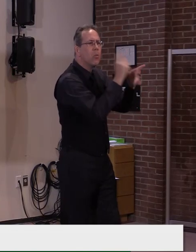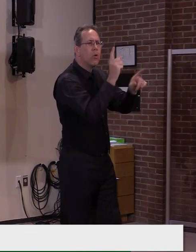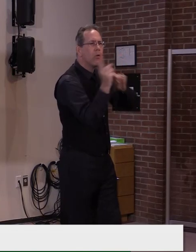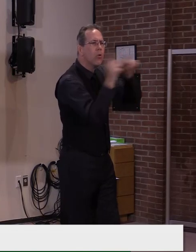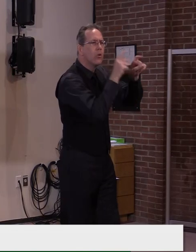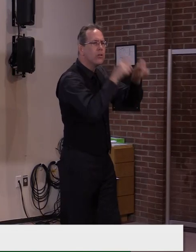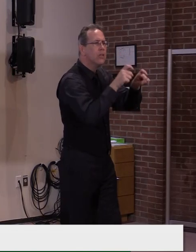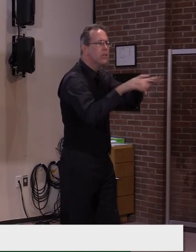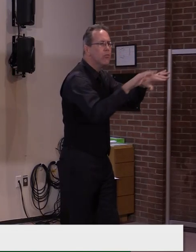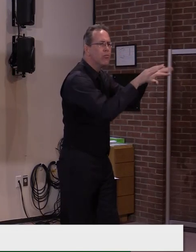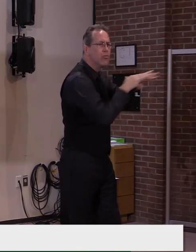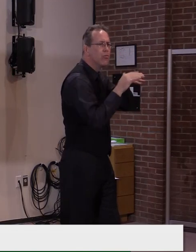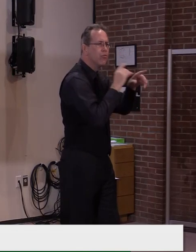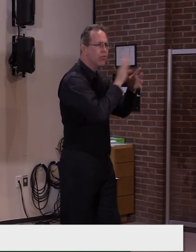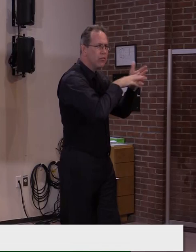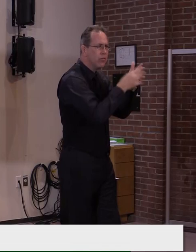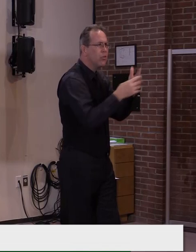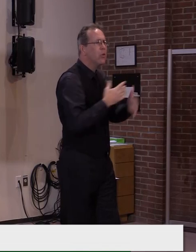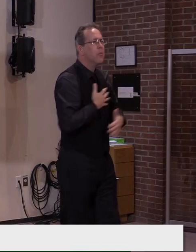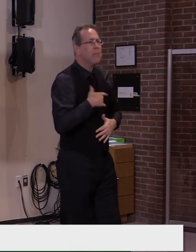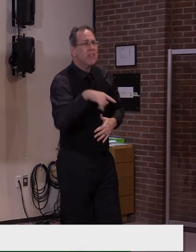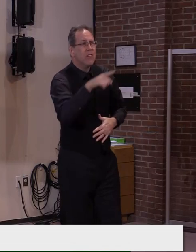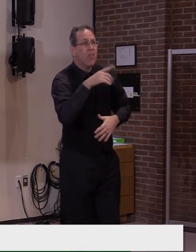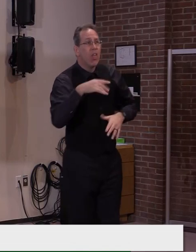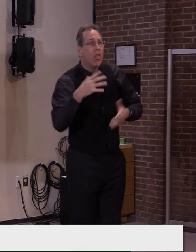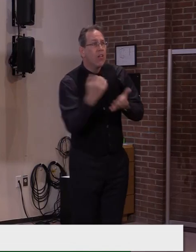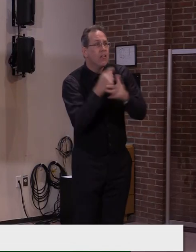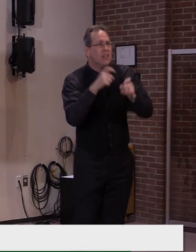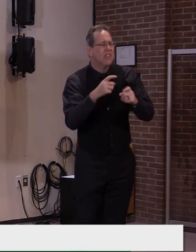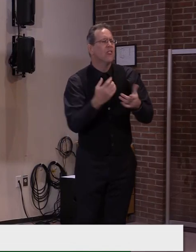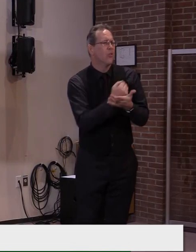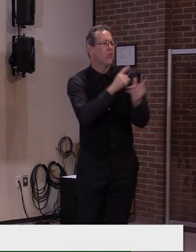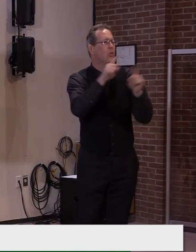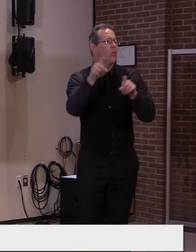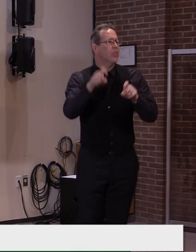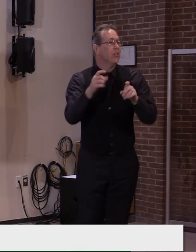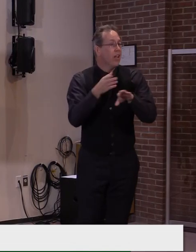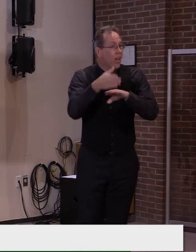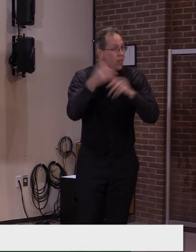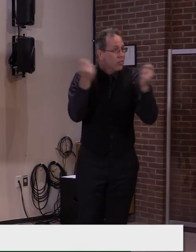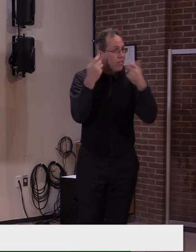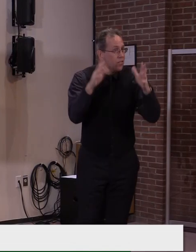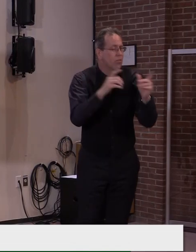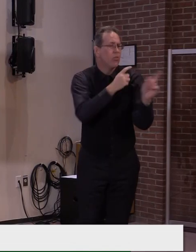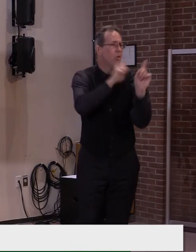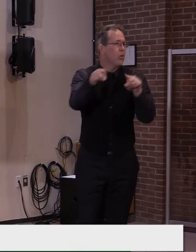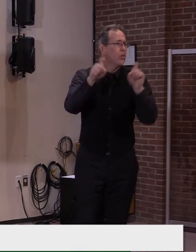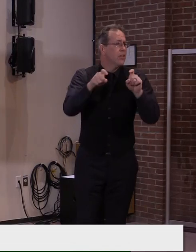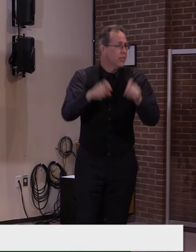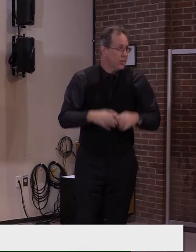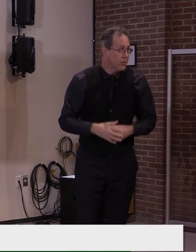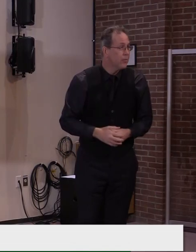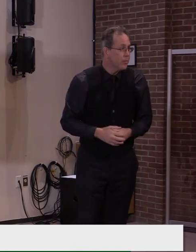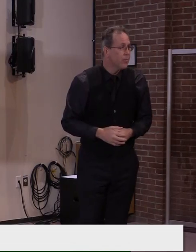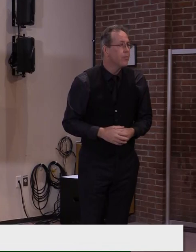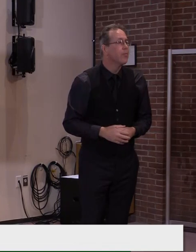our world-class testing system. Now, I want to turn to testing for students. Vermont is committed to keeping students in schools as much